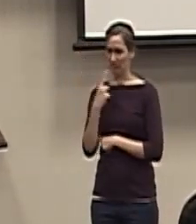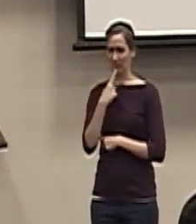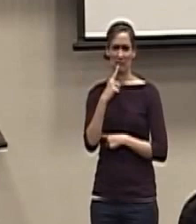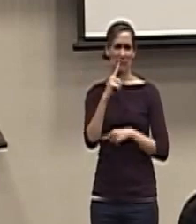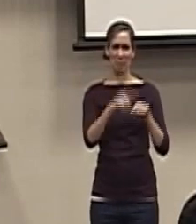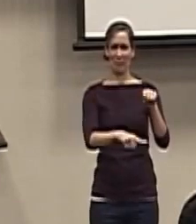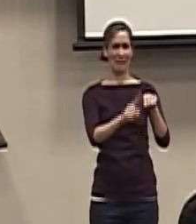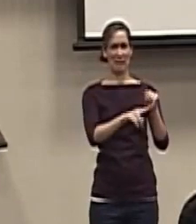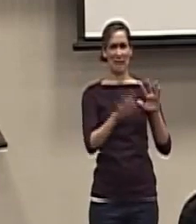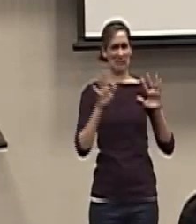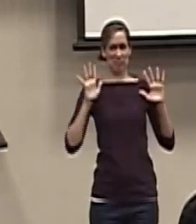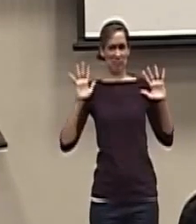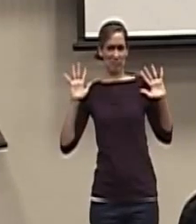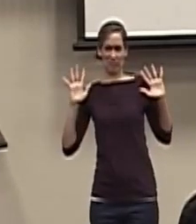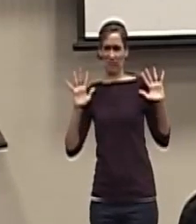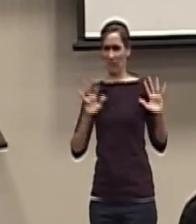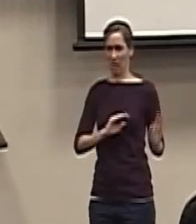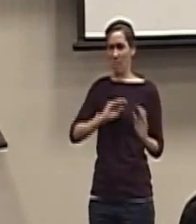Oklahoma.